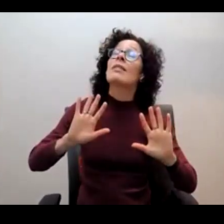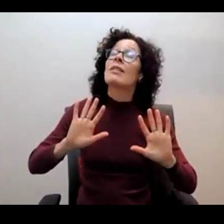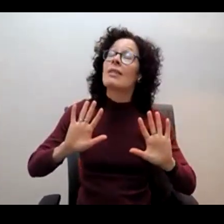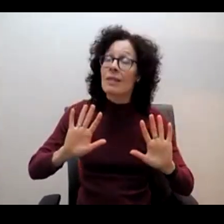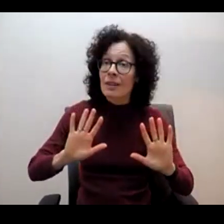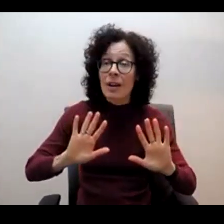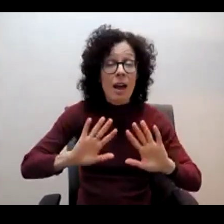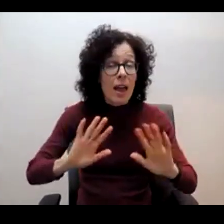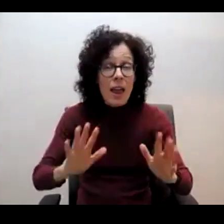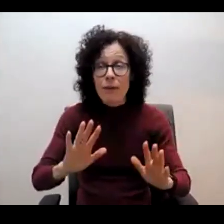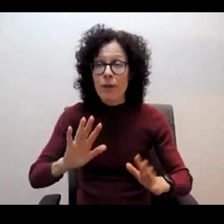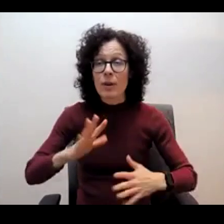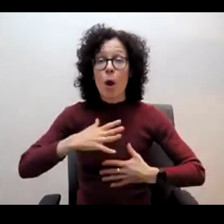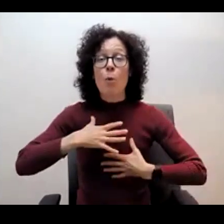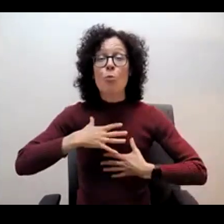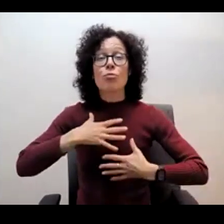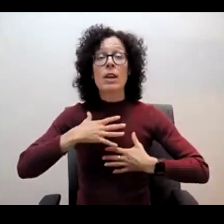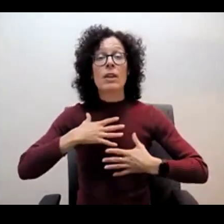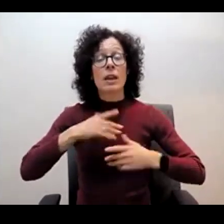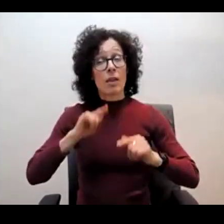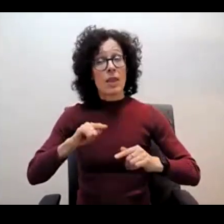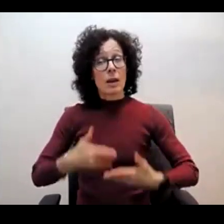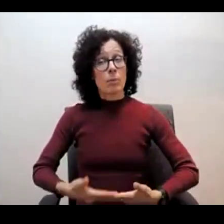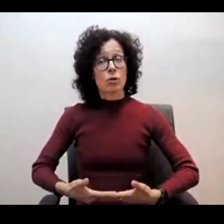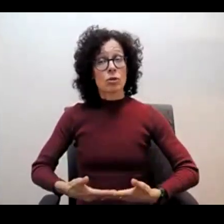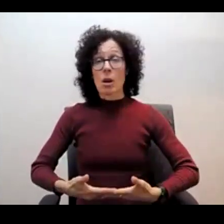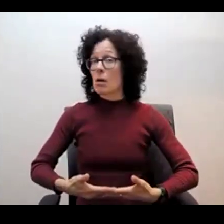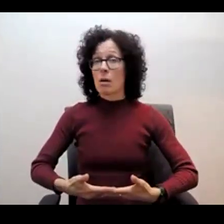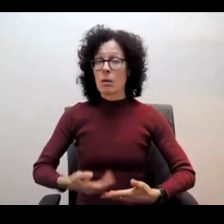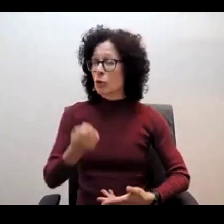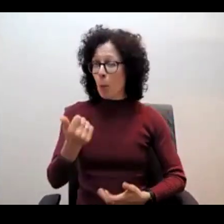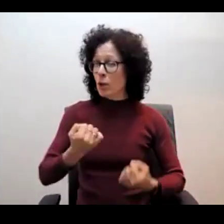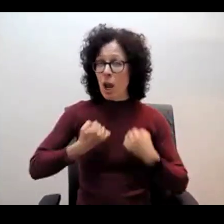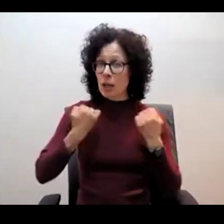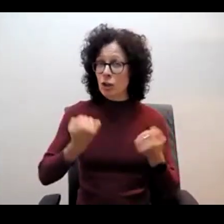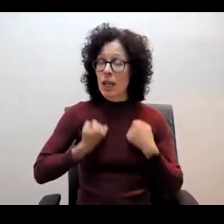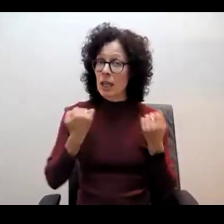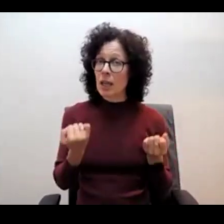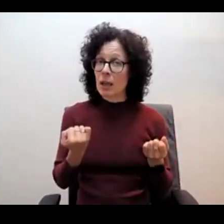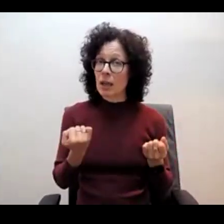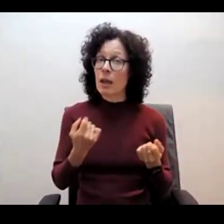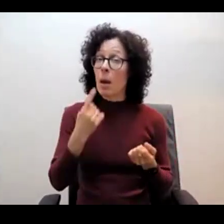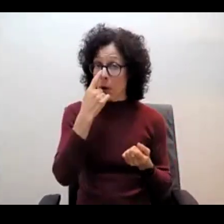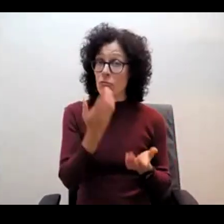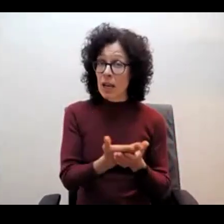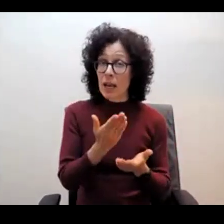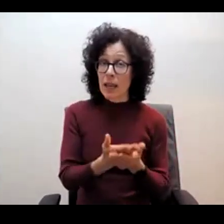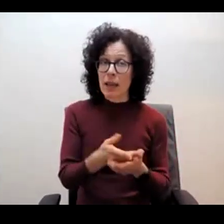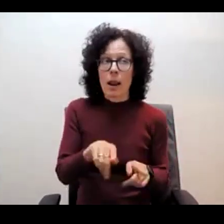Even breathing in a posture like this, which doesn't take a lot of energy, it can really top up our